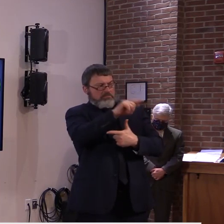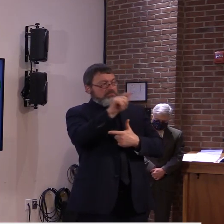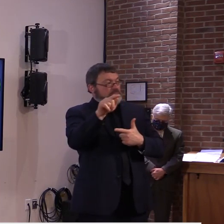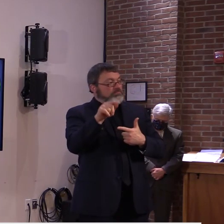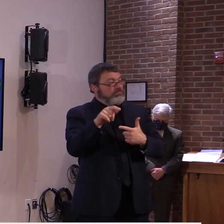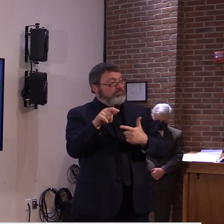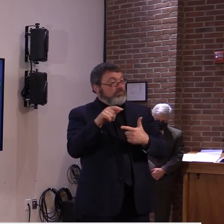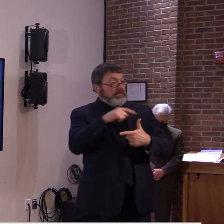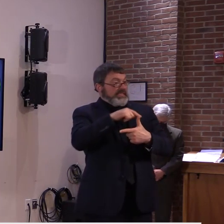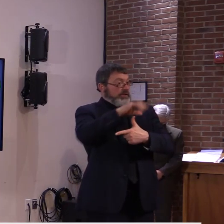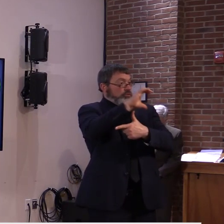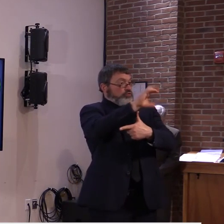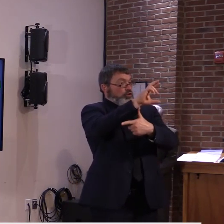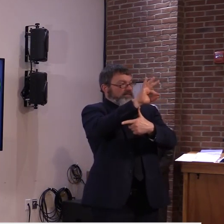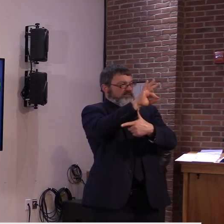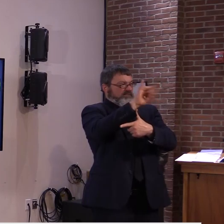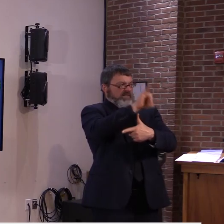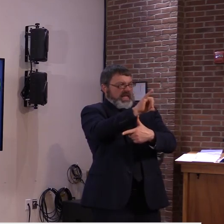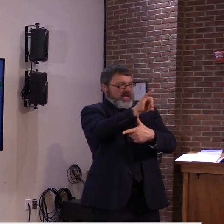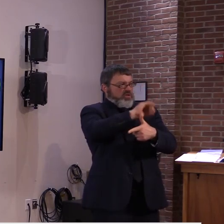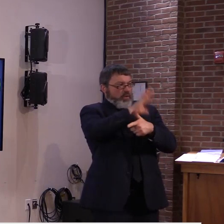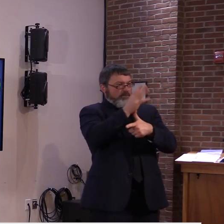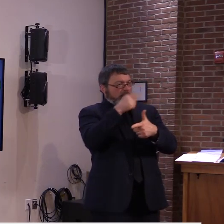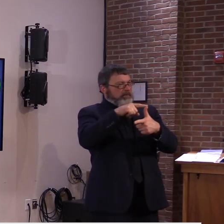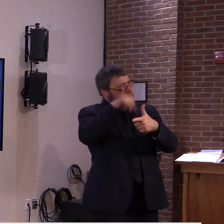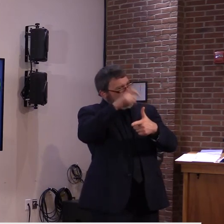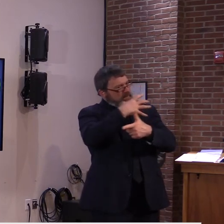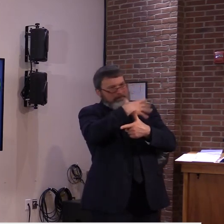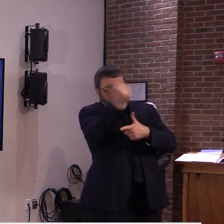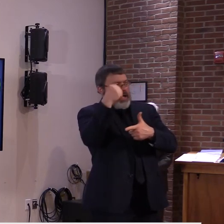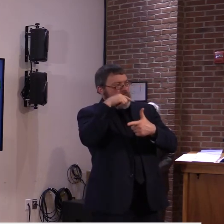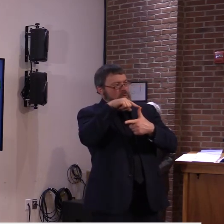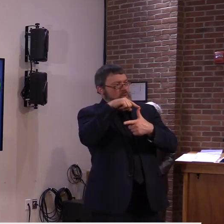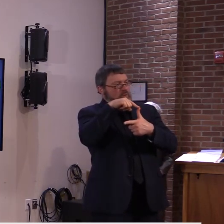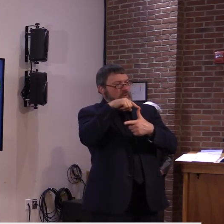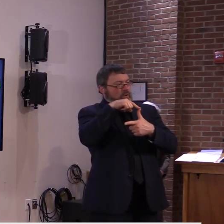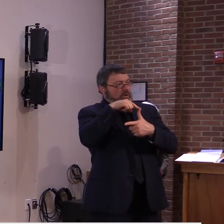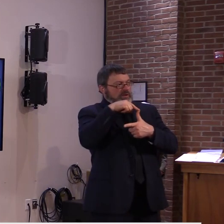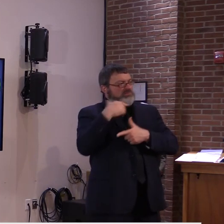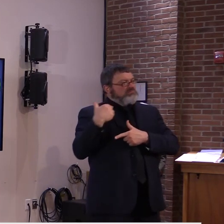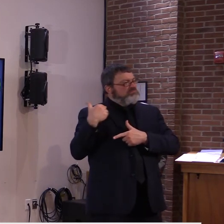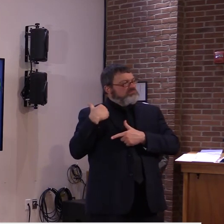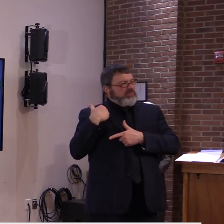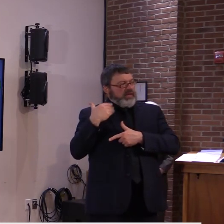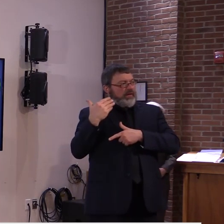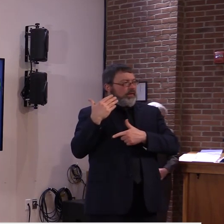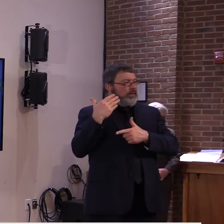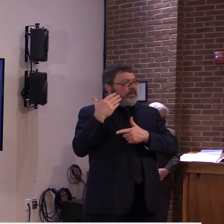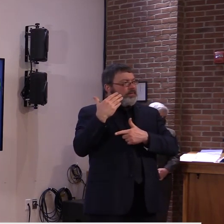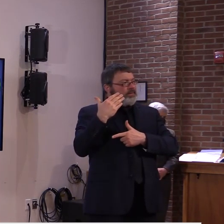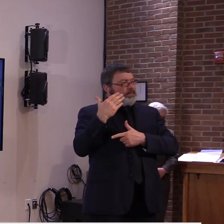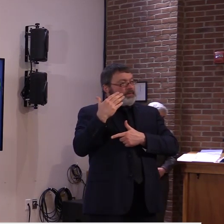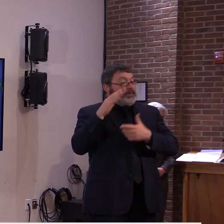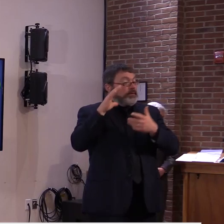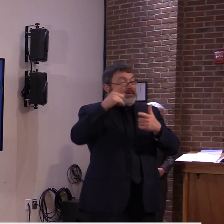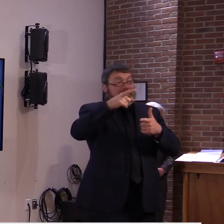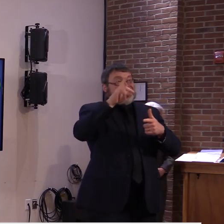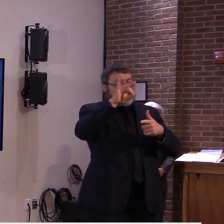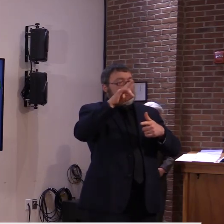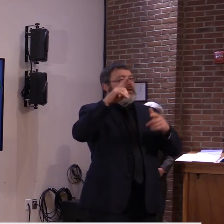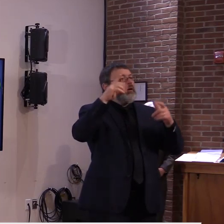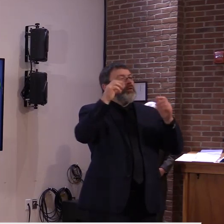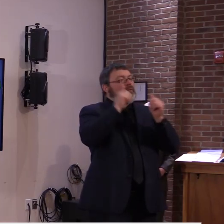today. School districts also have the ESSER, which is the Elementary Secondary Education Relief Fund dollars. Those dollars have a longer tail to